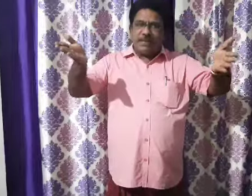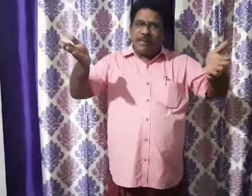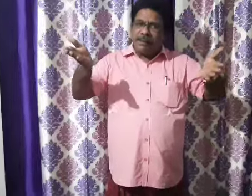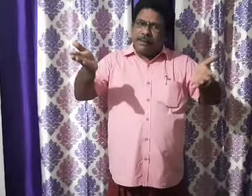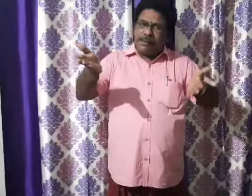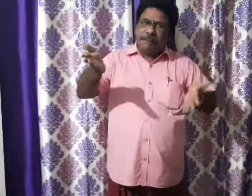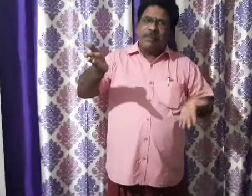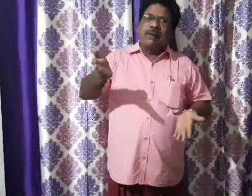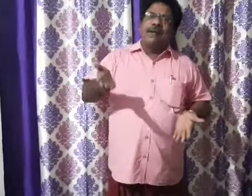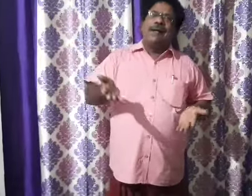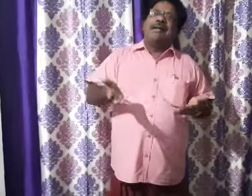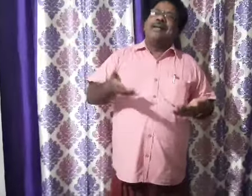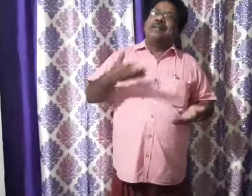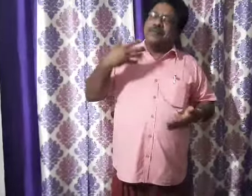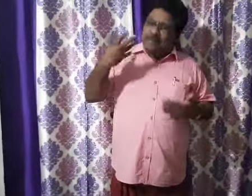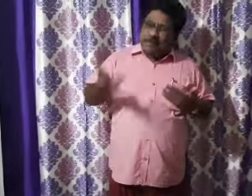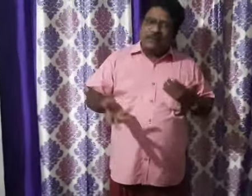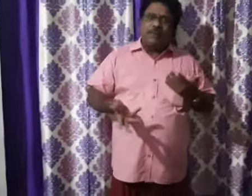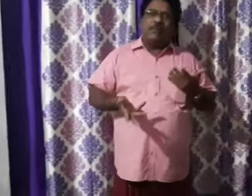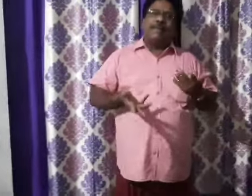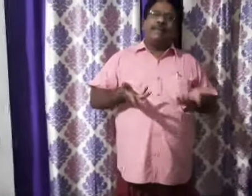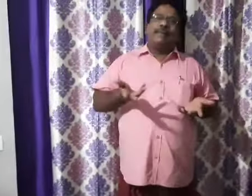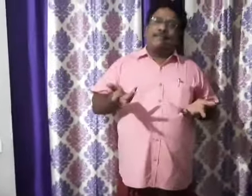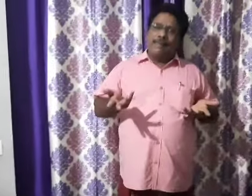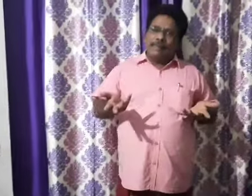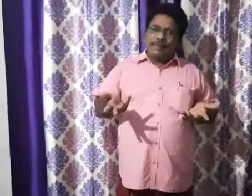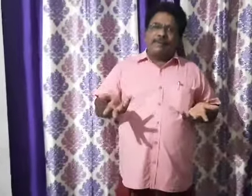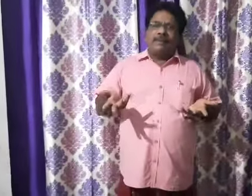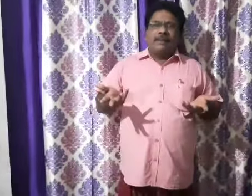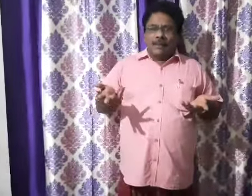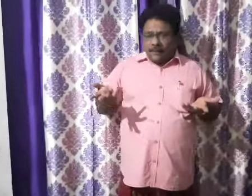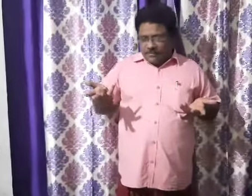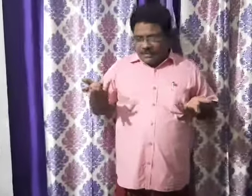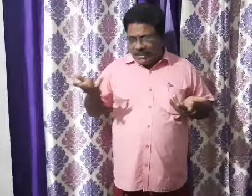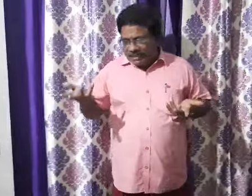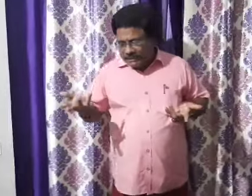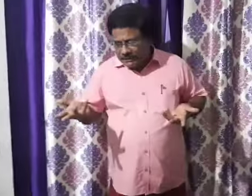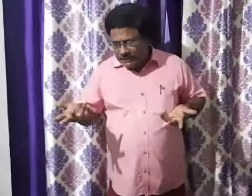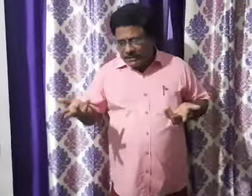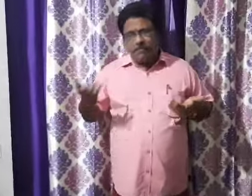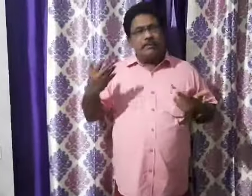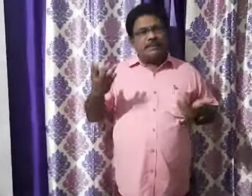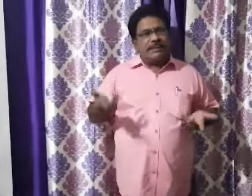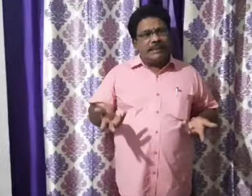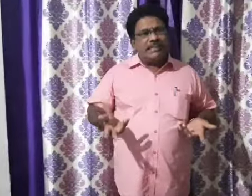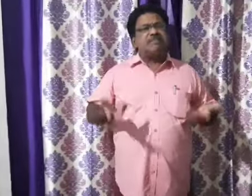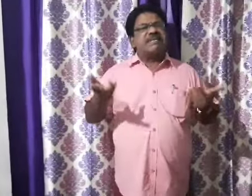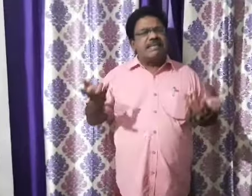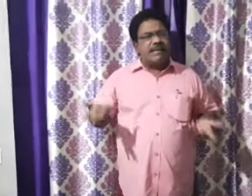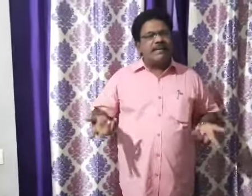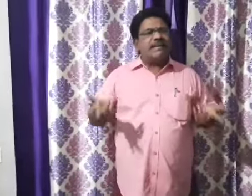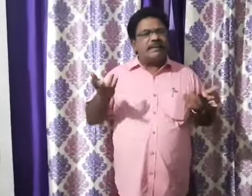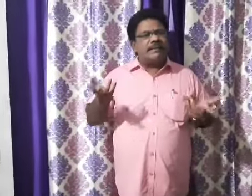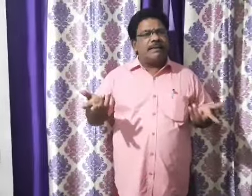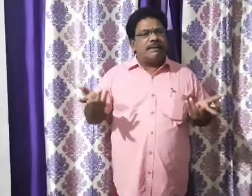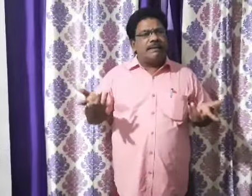will happen? The farmers could buy the seeds, fertilizers, pesticides, machineries, etc. at a